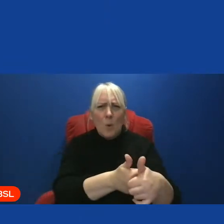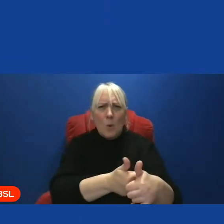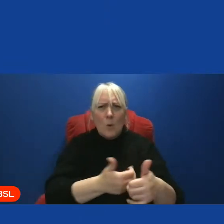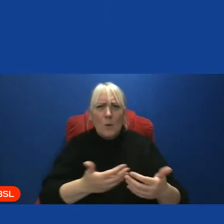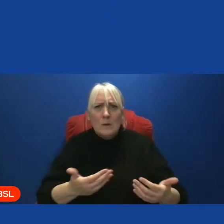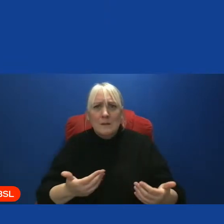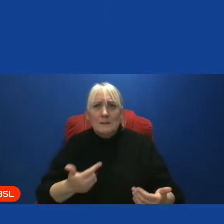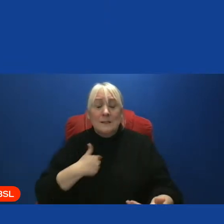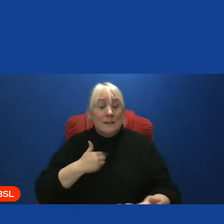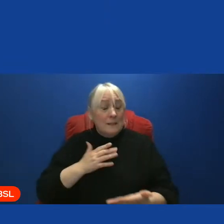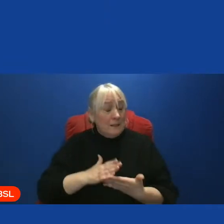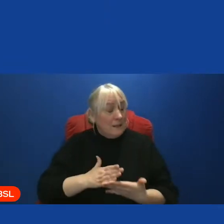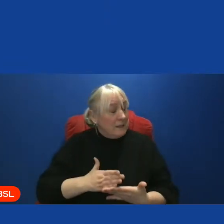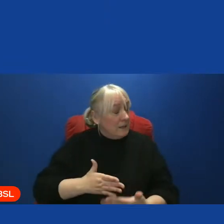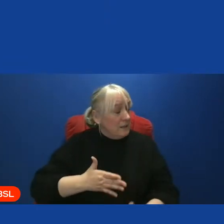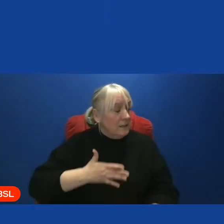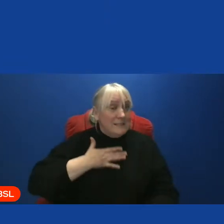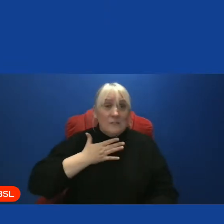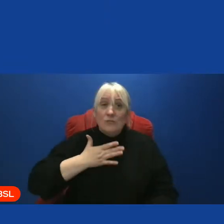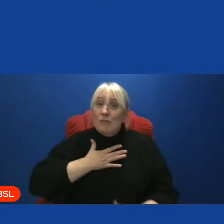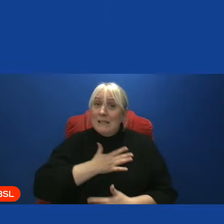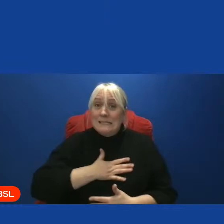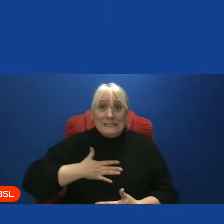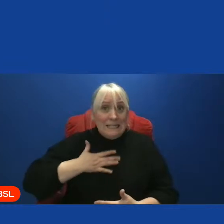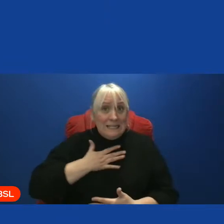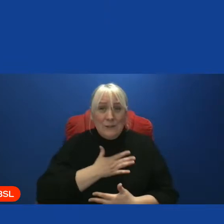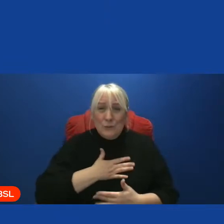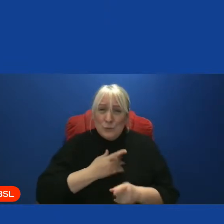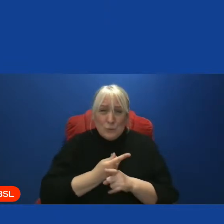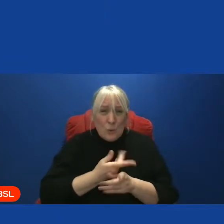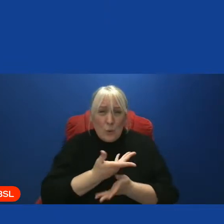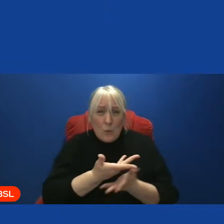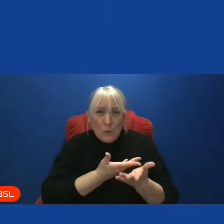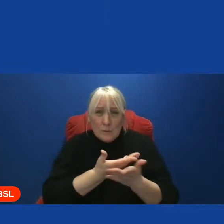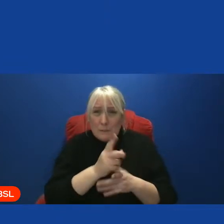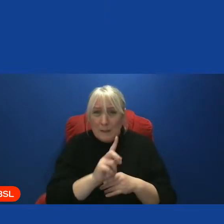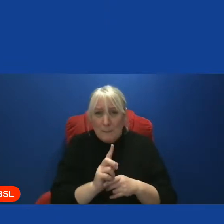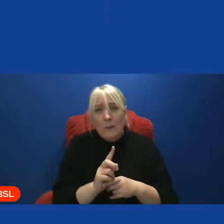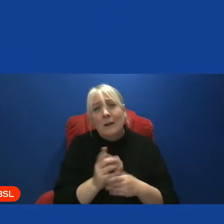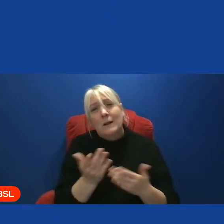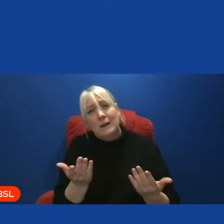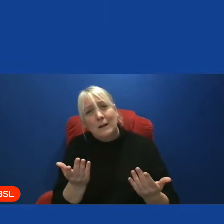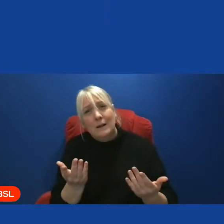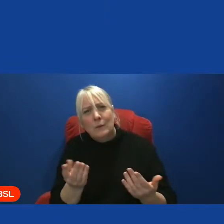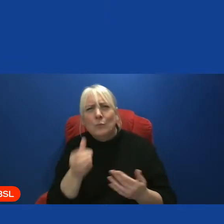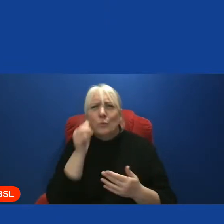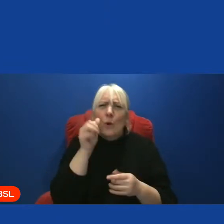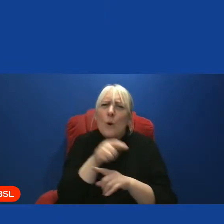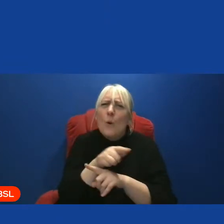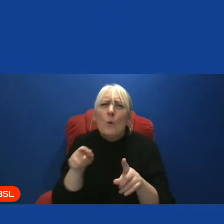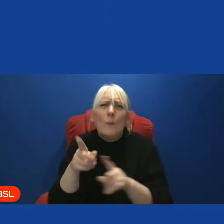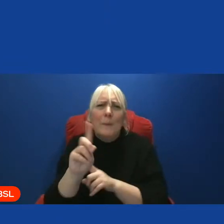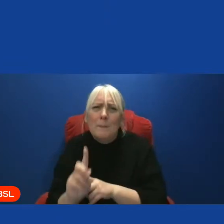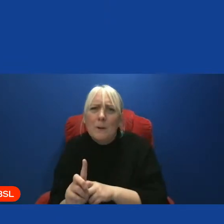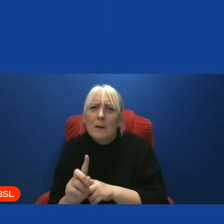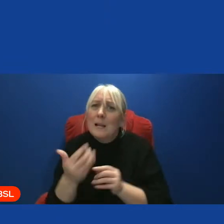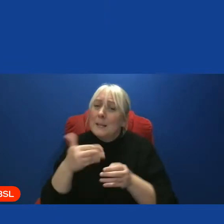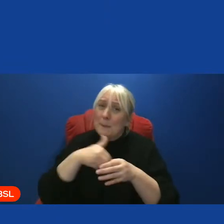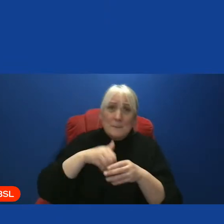you how distressing it is to talk to some of the people affected. You'll know them, you deal with them. They'll be members of your